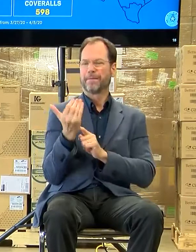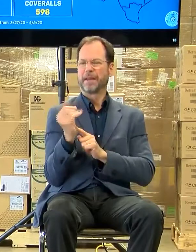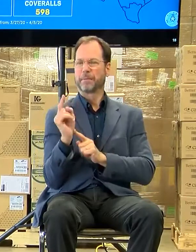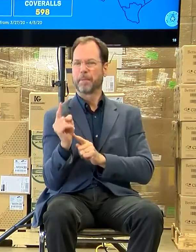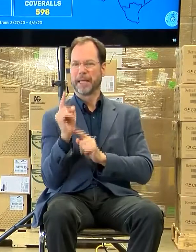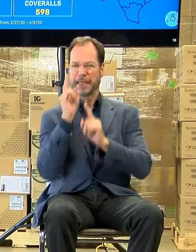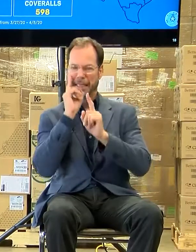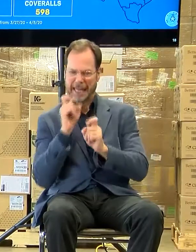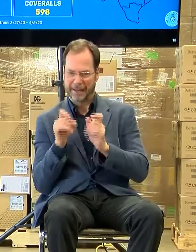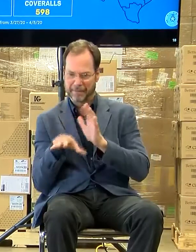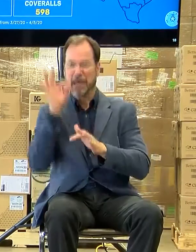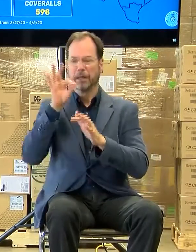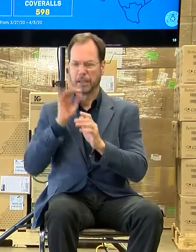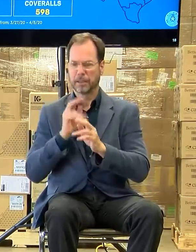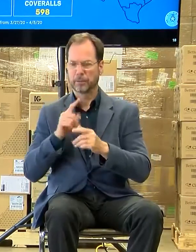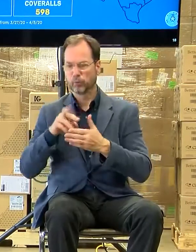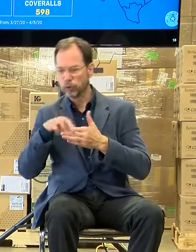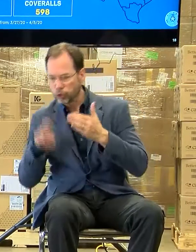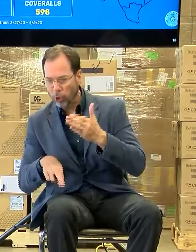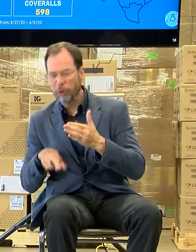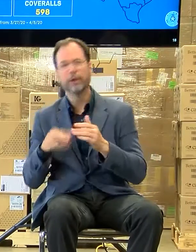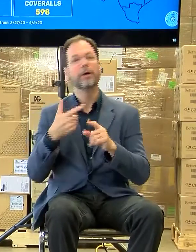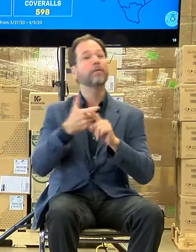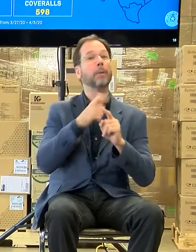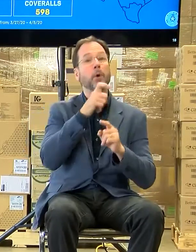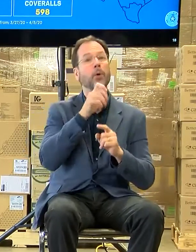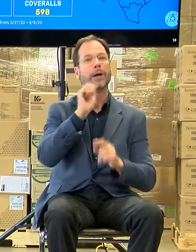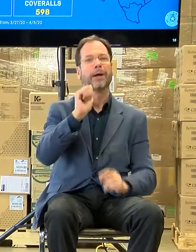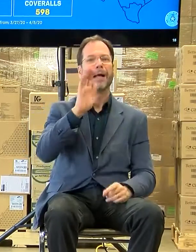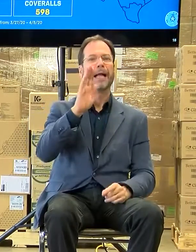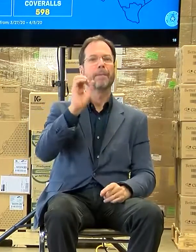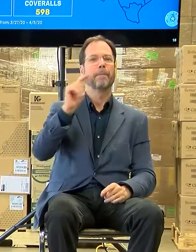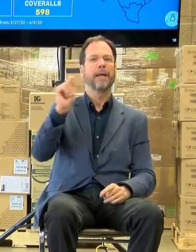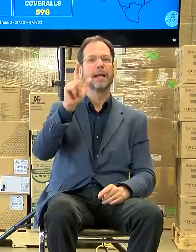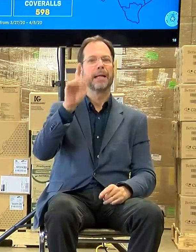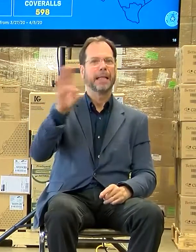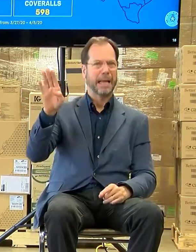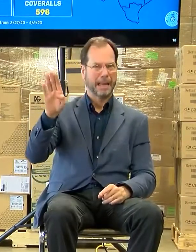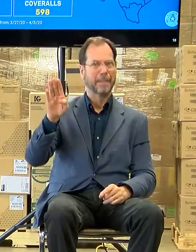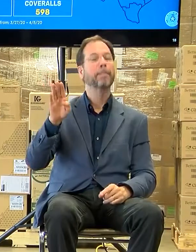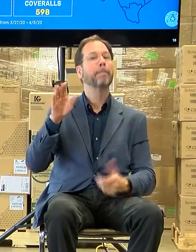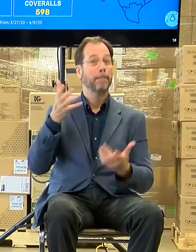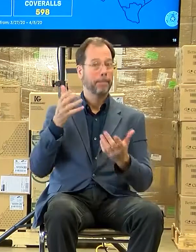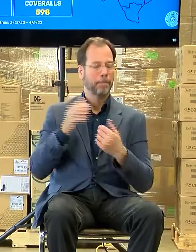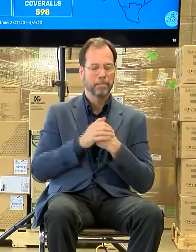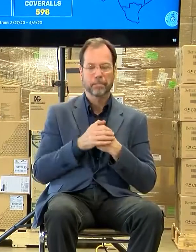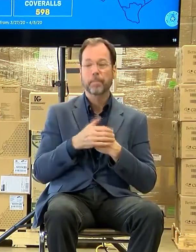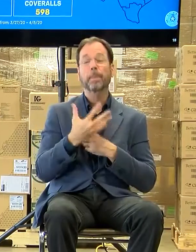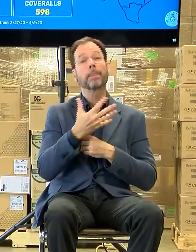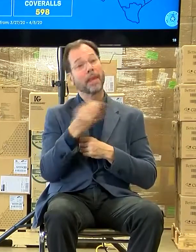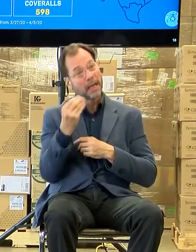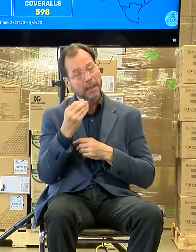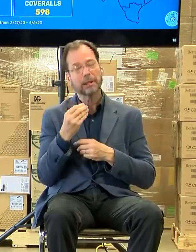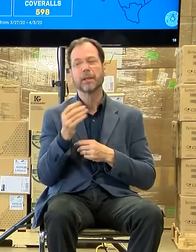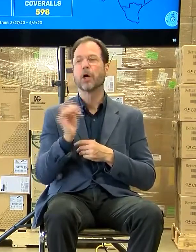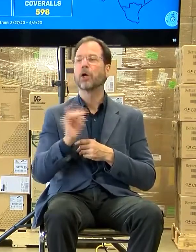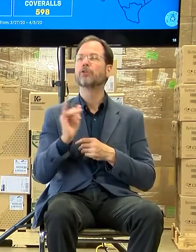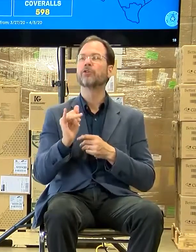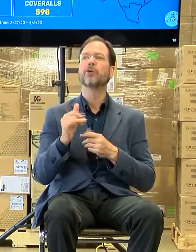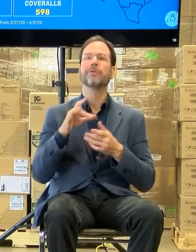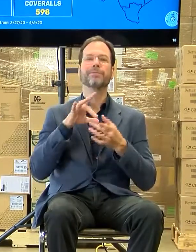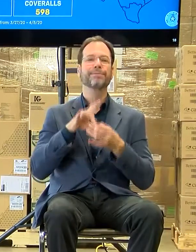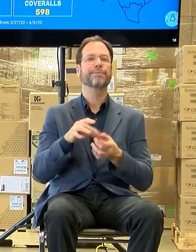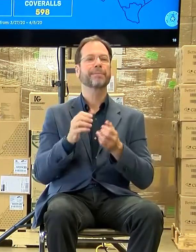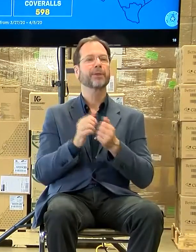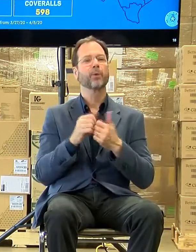provided by Abbott Labs that Texas continues to receive a large portion of. In addition to that, the same thing goes with regard